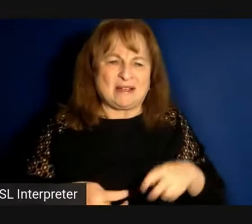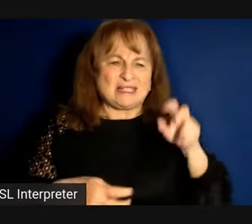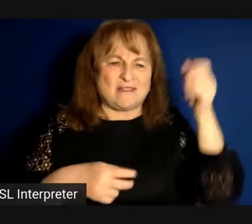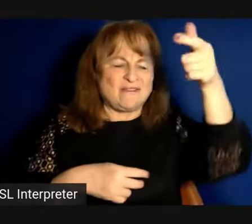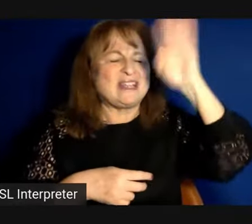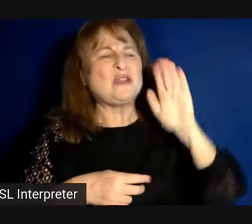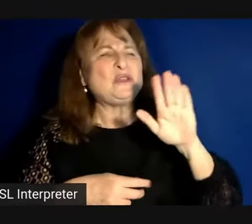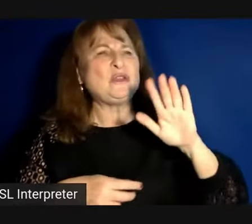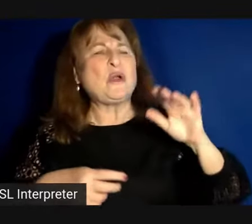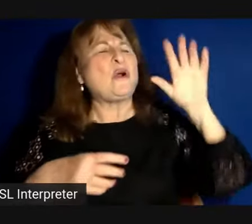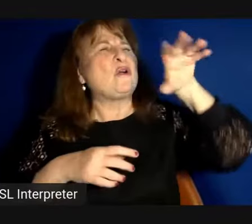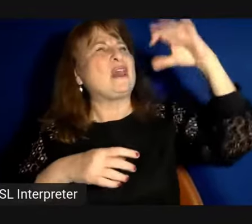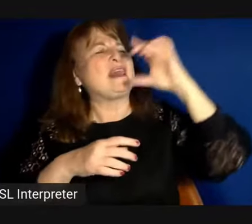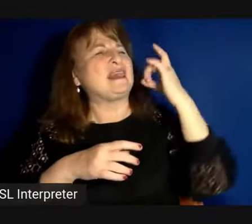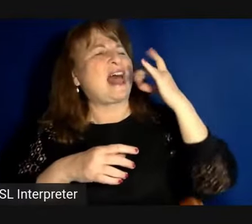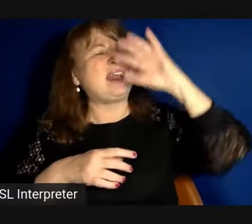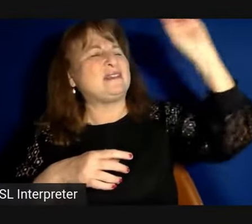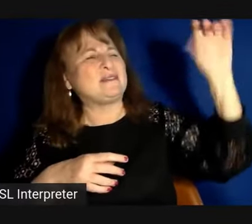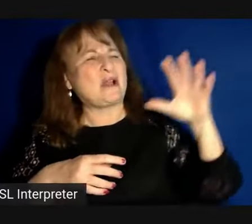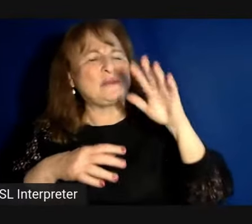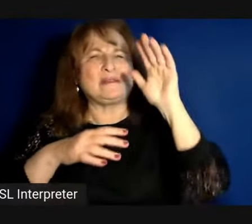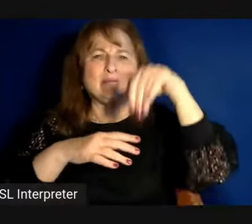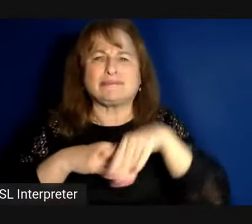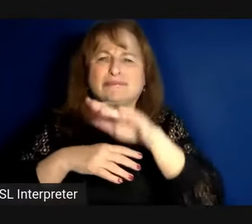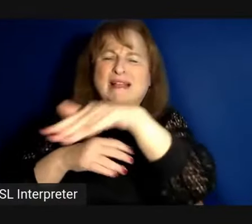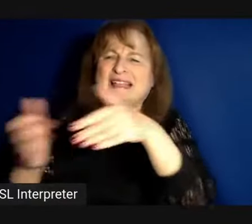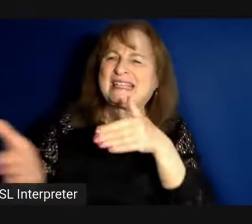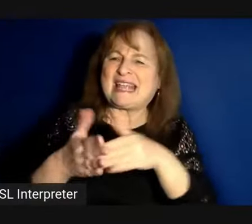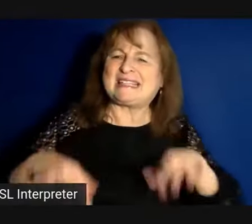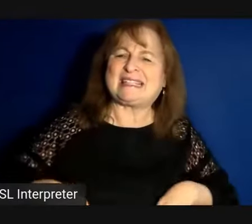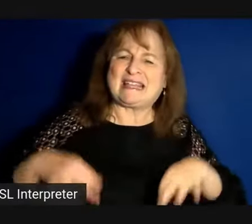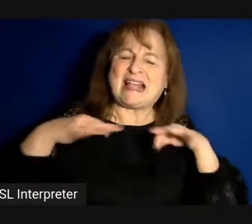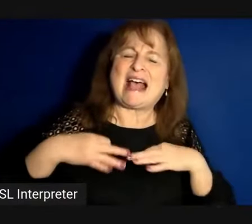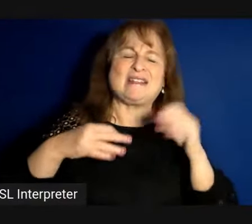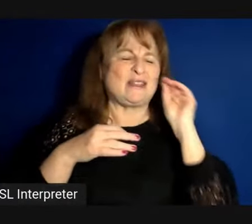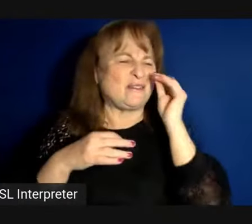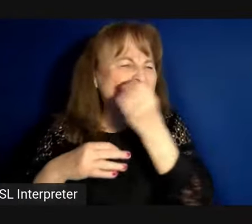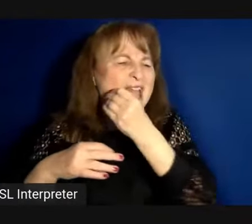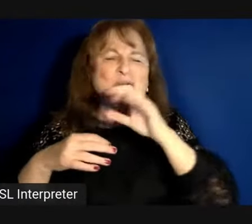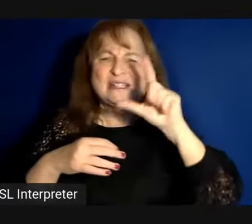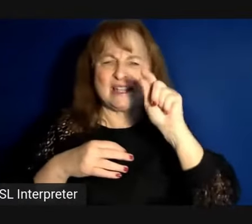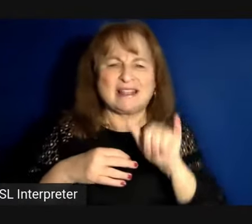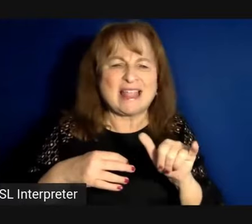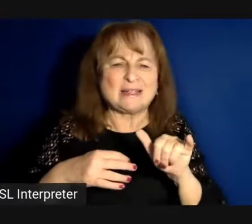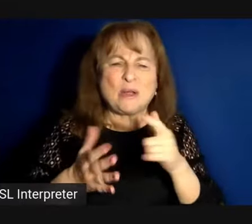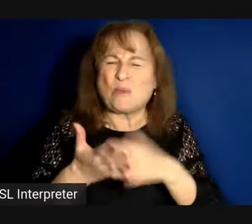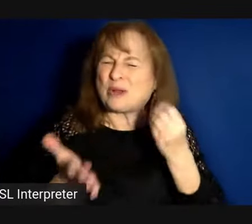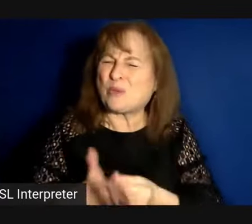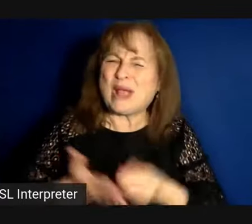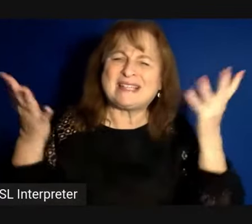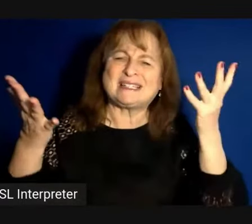oreo nodding slow and copper as it bobs against cotton in cornflour or clay what a waste